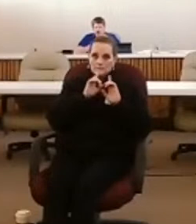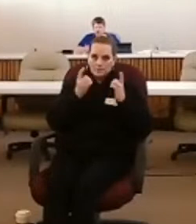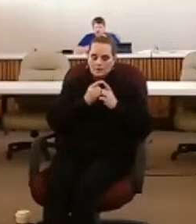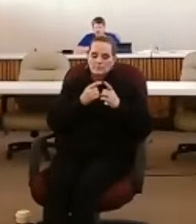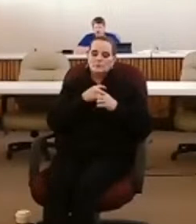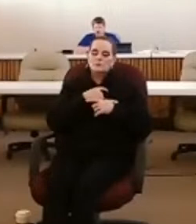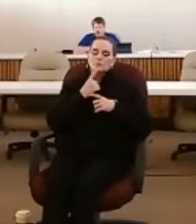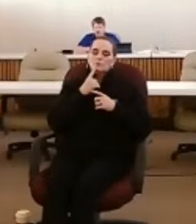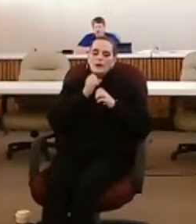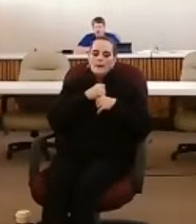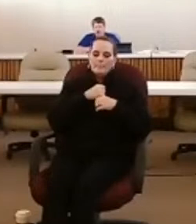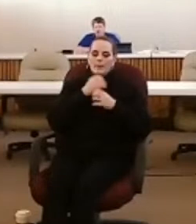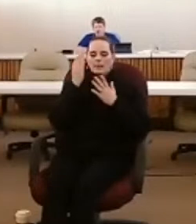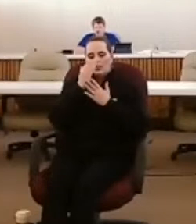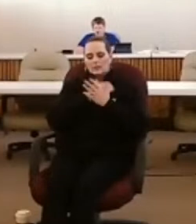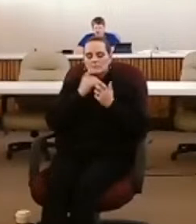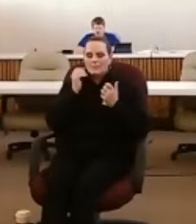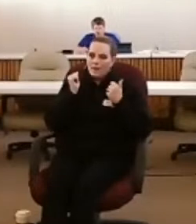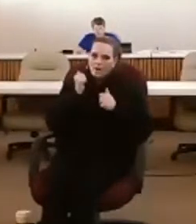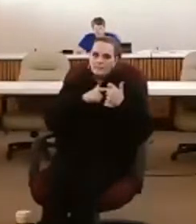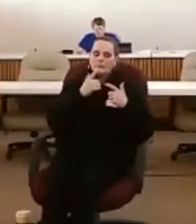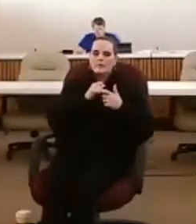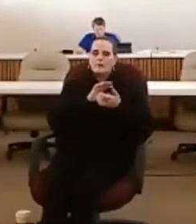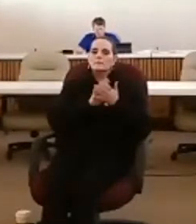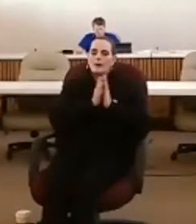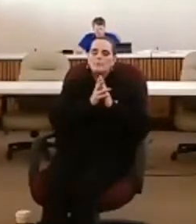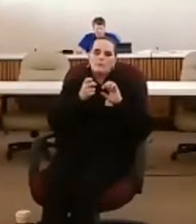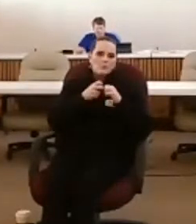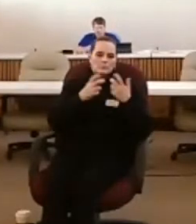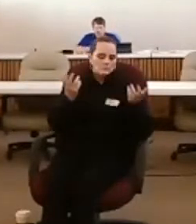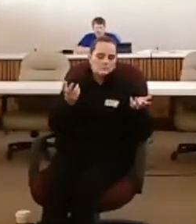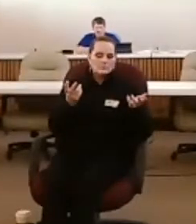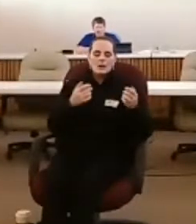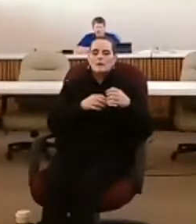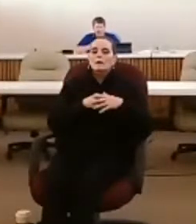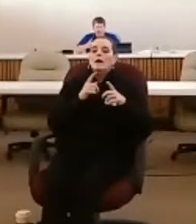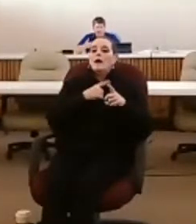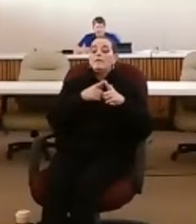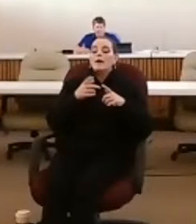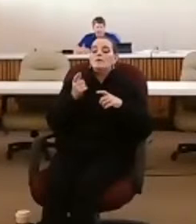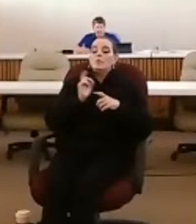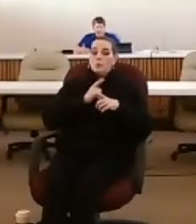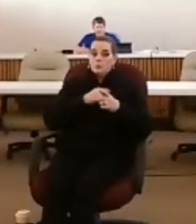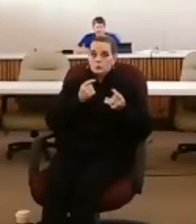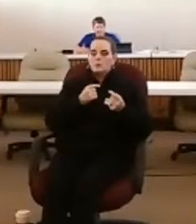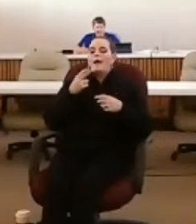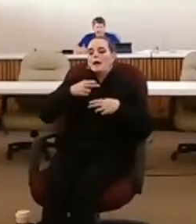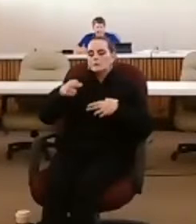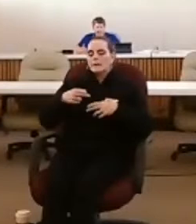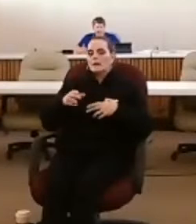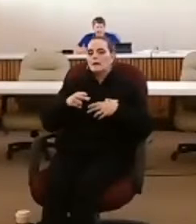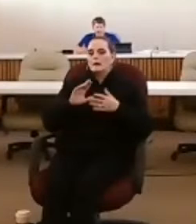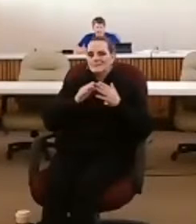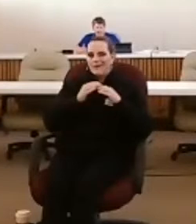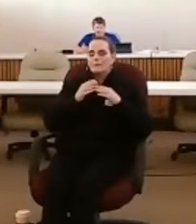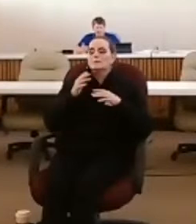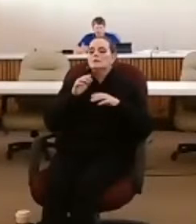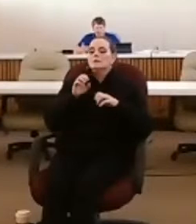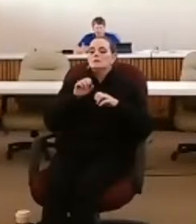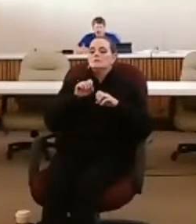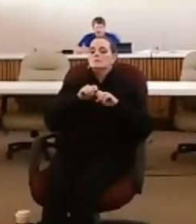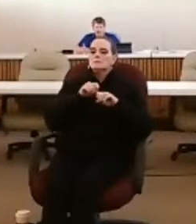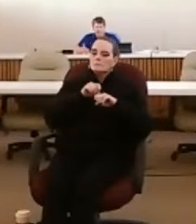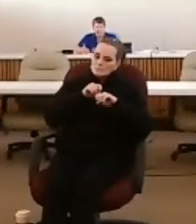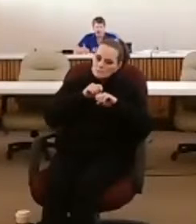of all of them that could be potentially problematic. And then we sent notices out to everybody. And